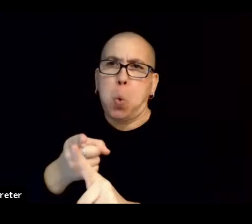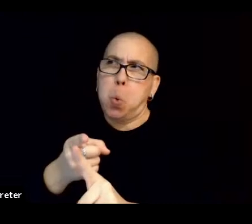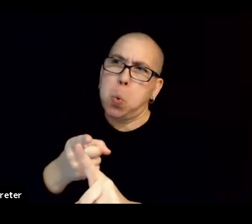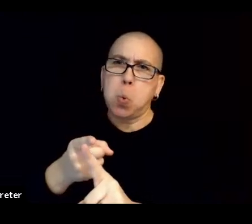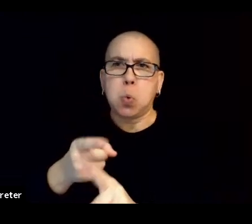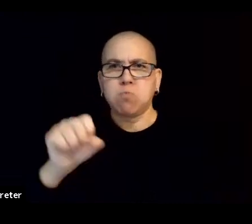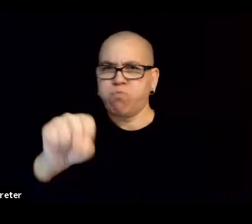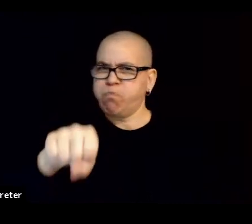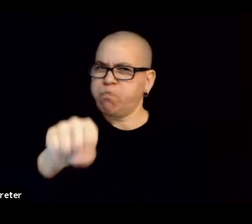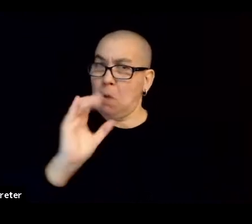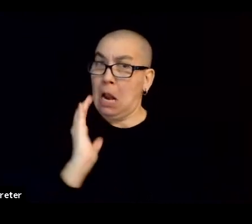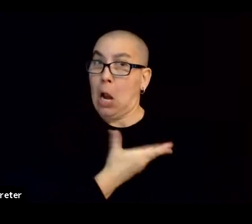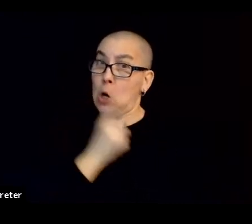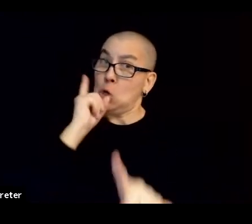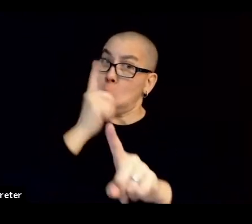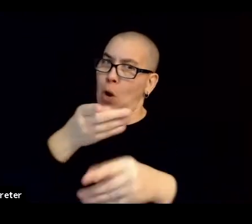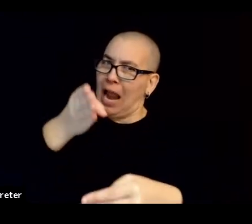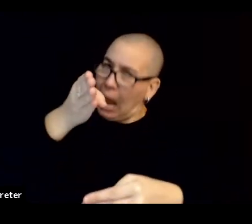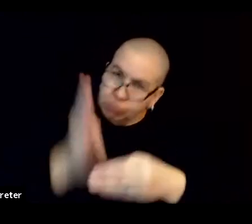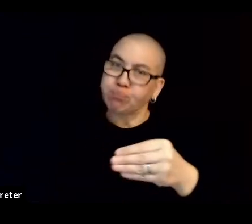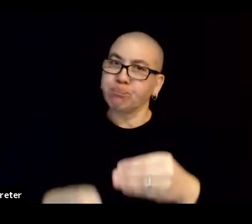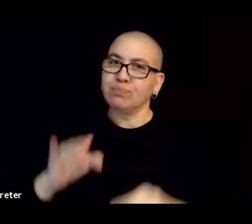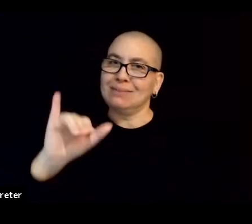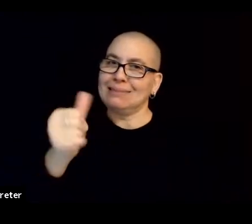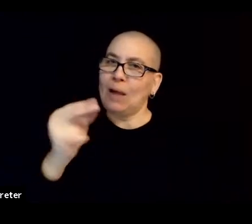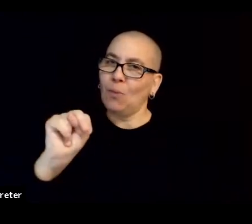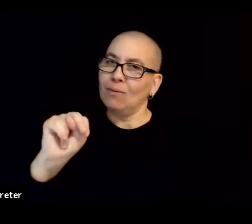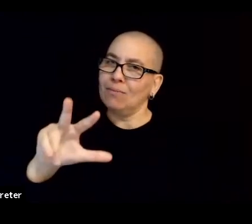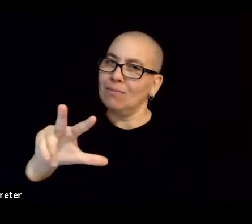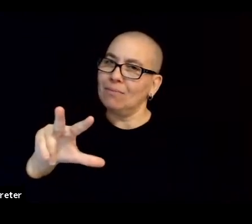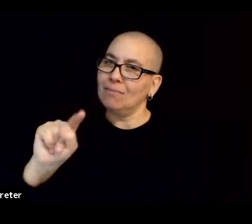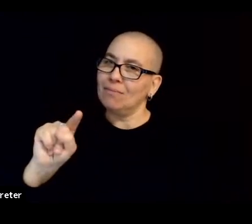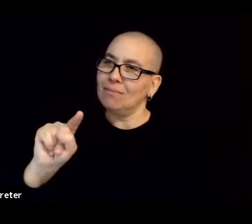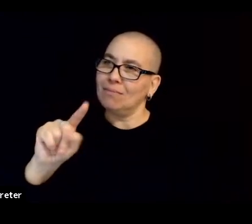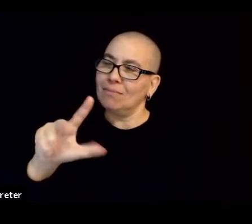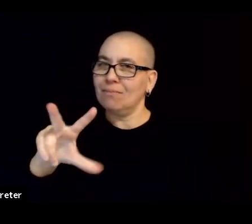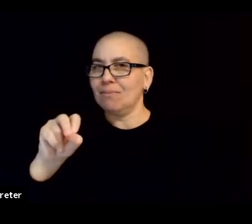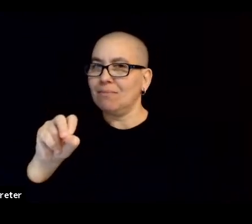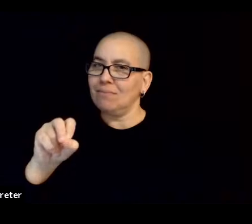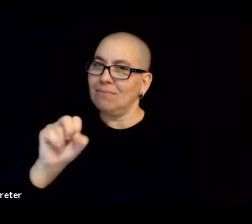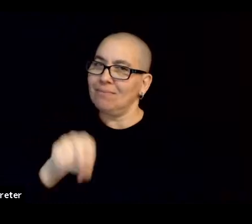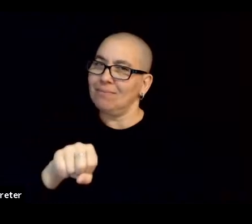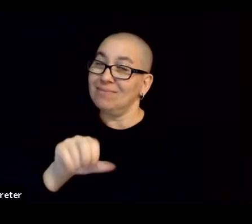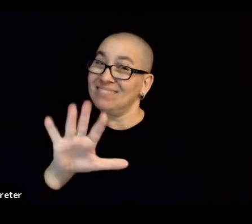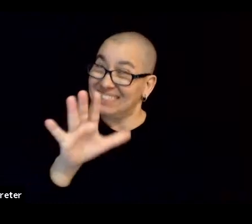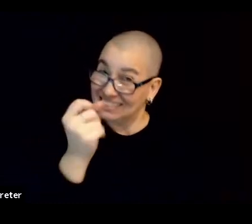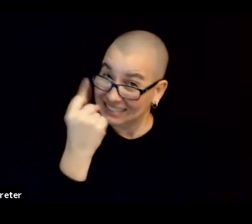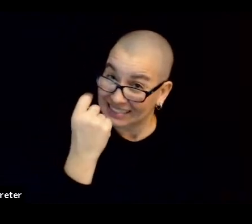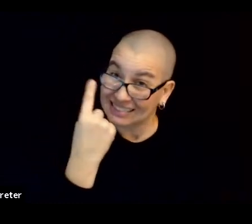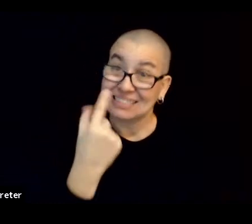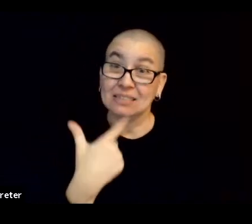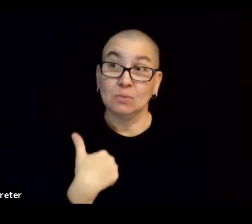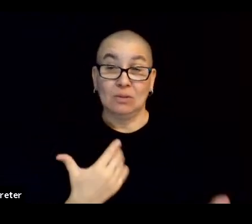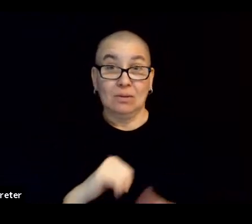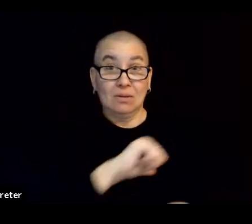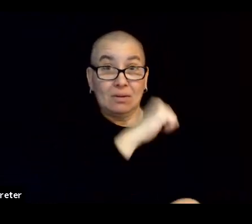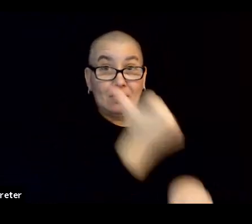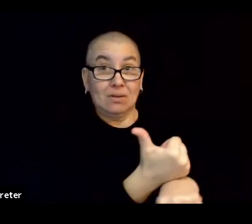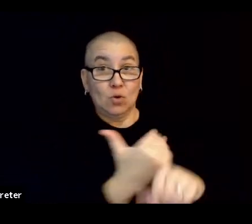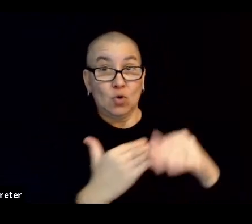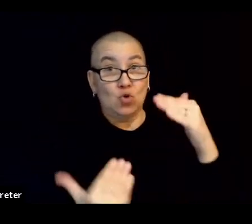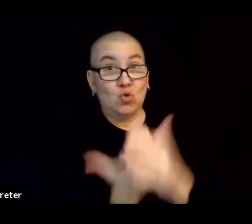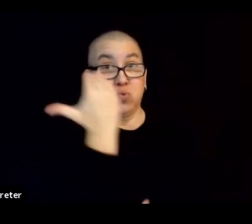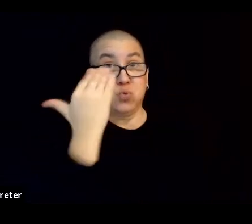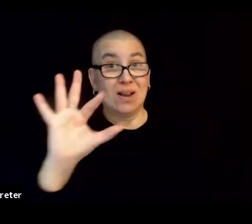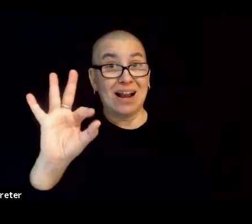this addition means that may take a little bit longer, because we are putting some of the vaccine that would have